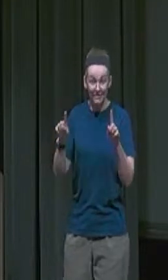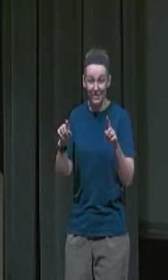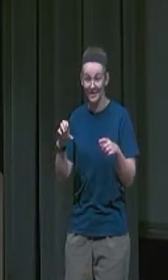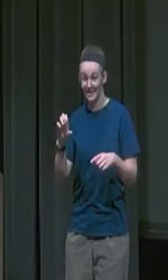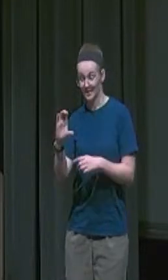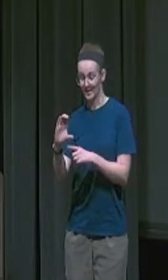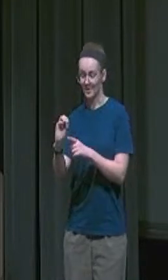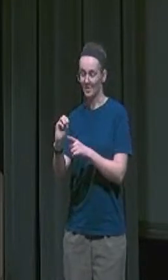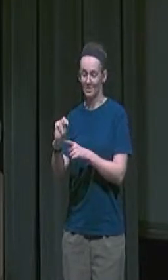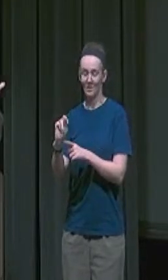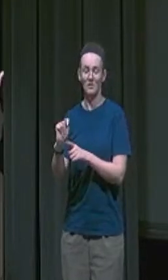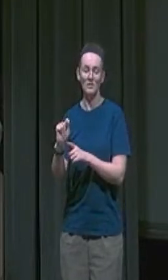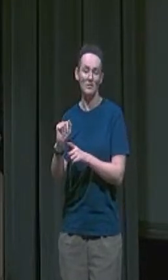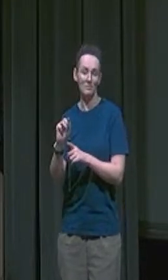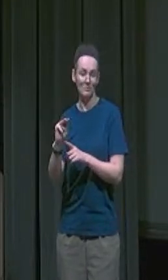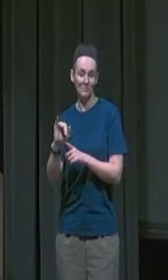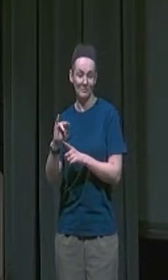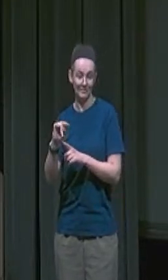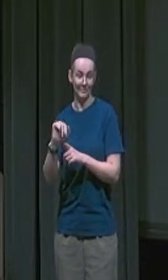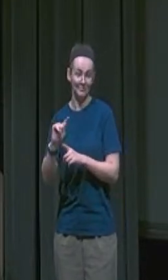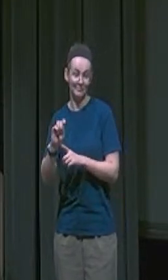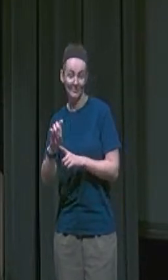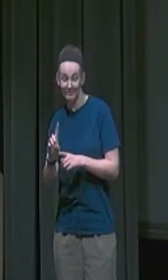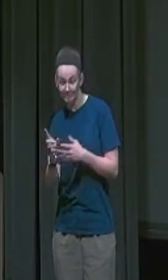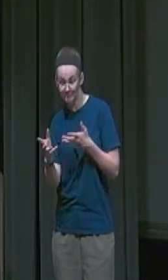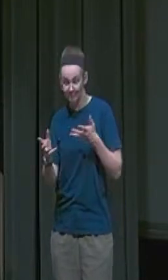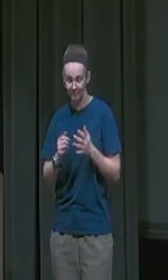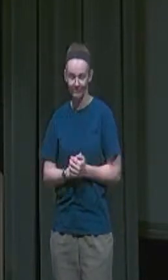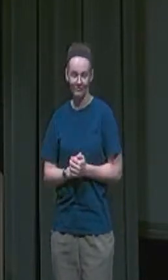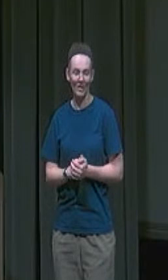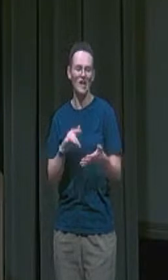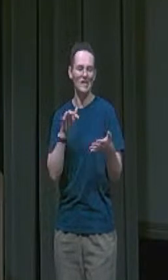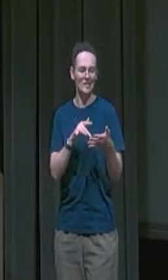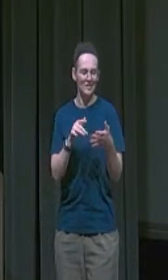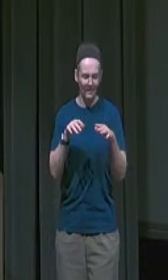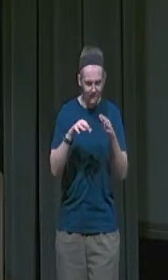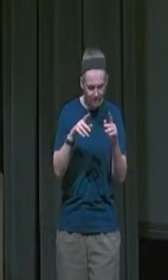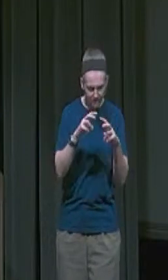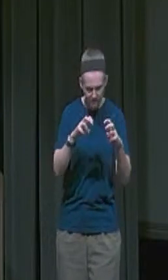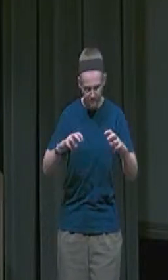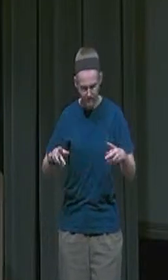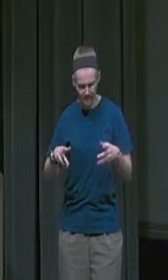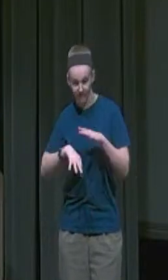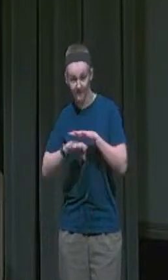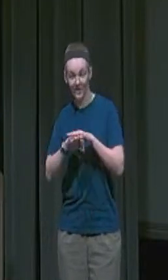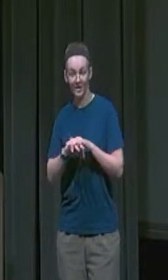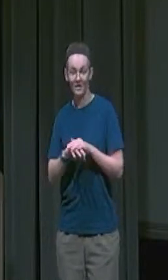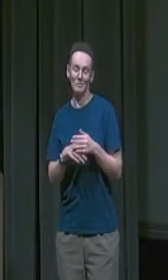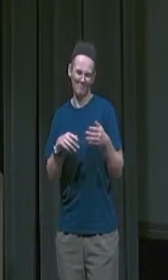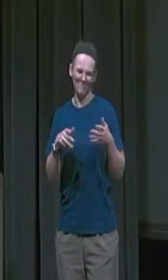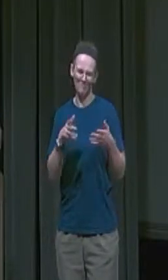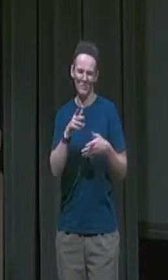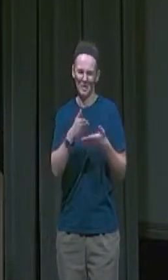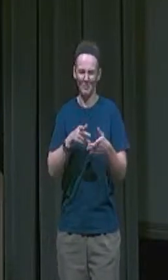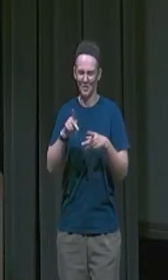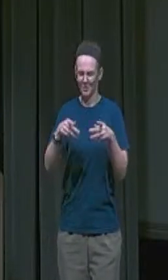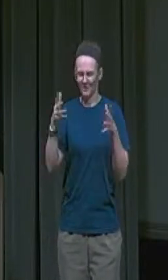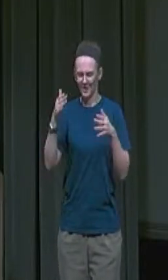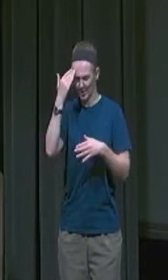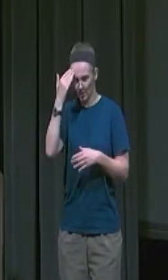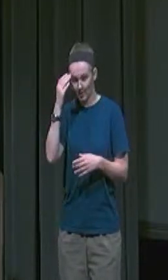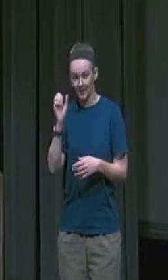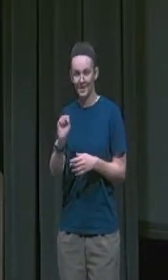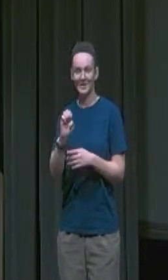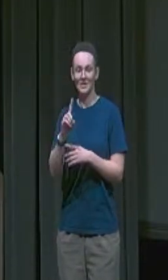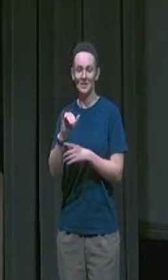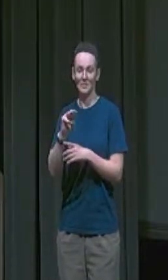those studies came out, and for those that have participated in this process, you know the sediment in there is about